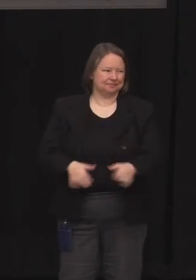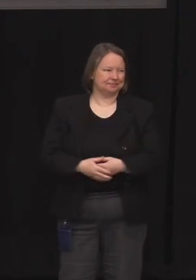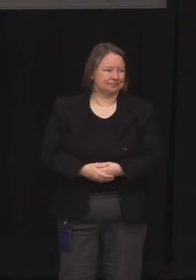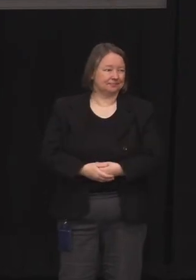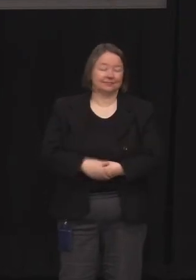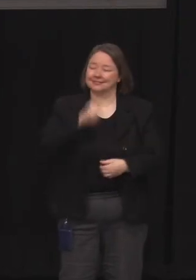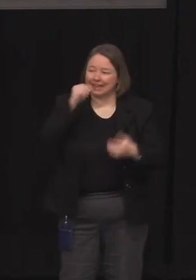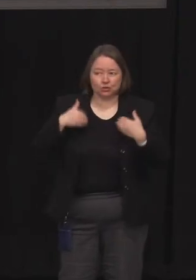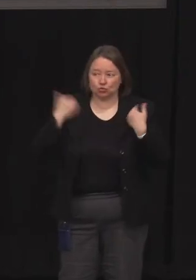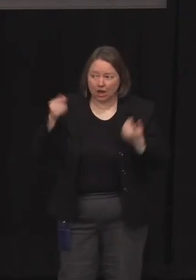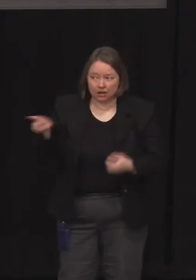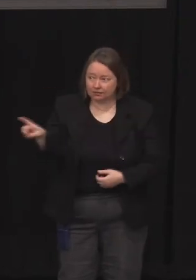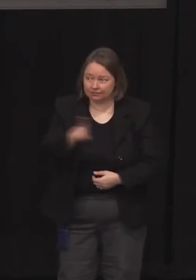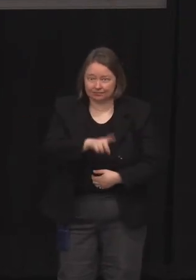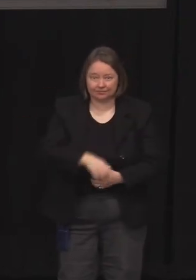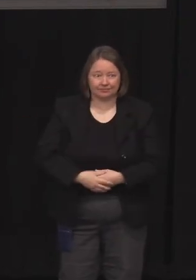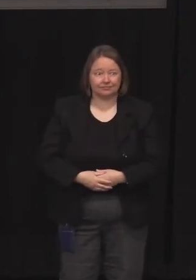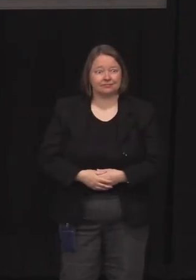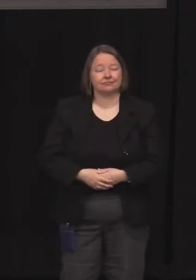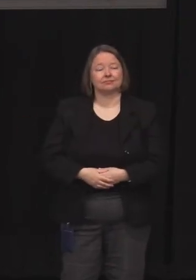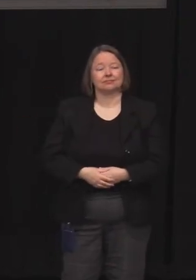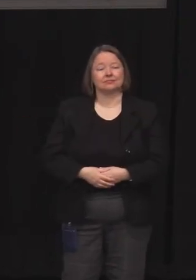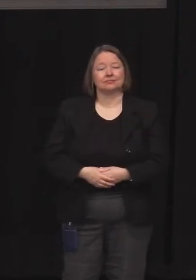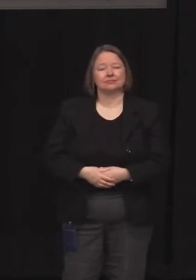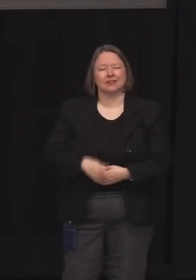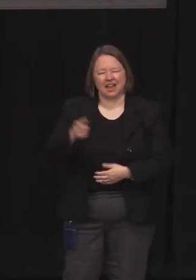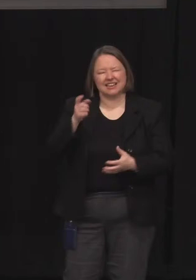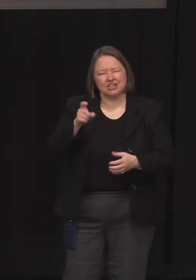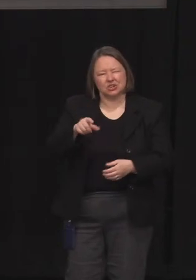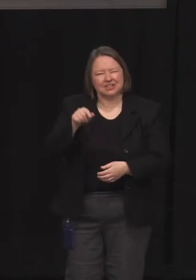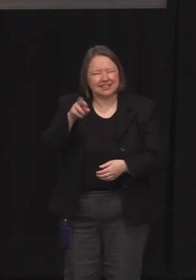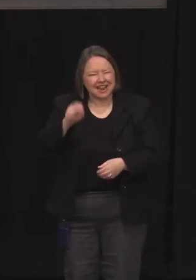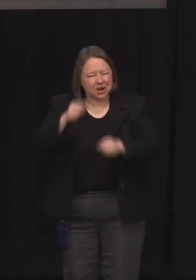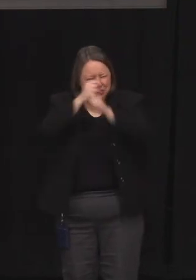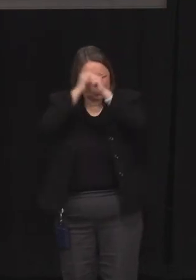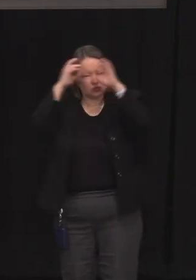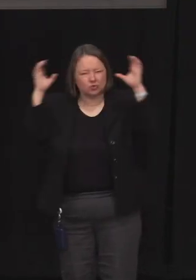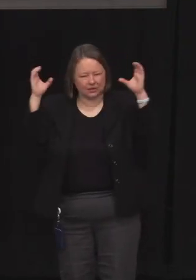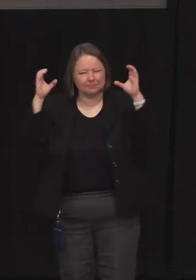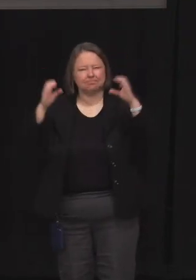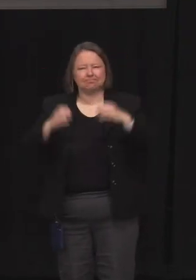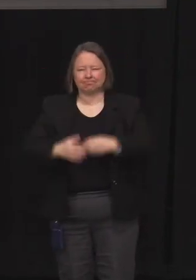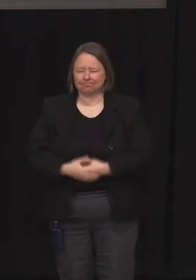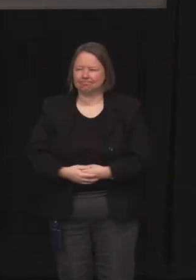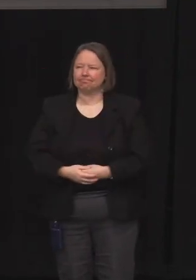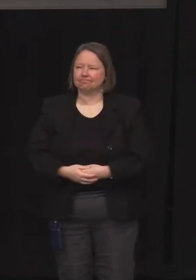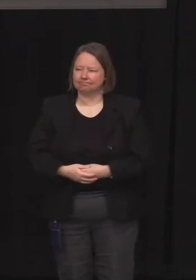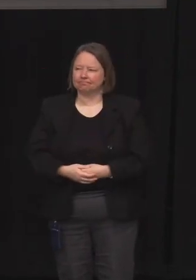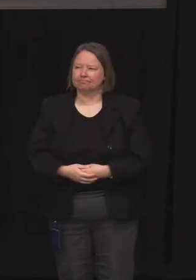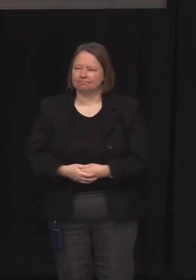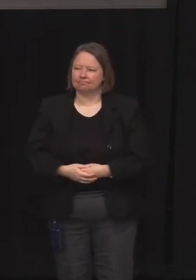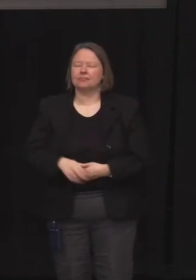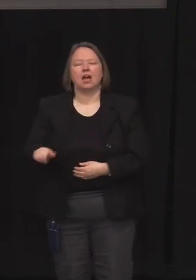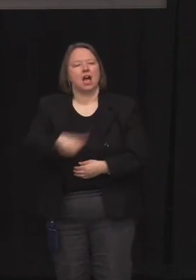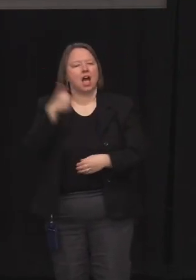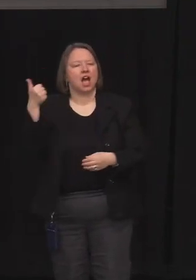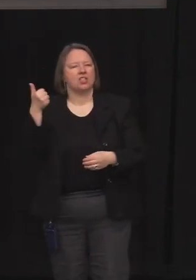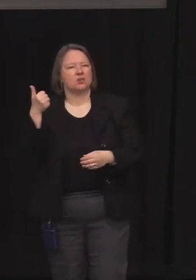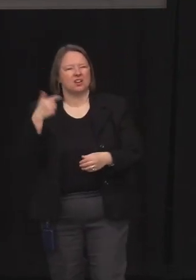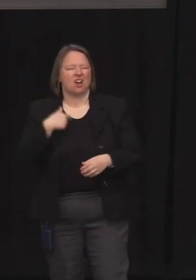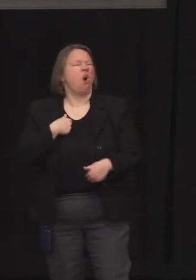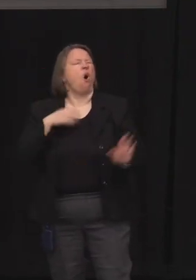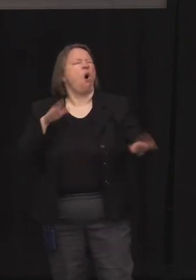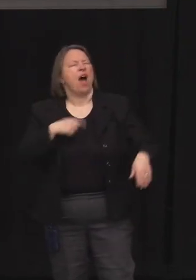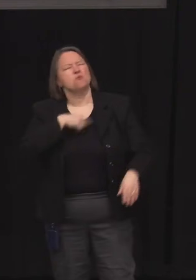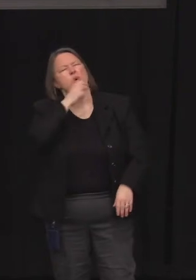not too young. I just need you to dare to dream. Another dream killer is I'm too